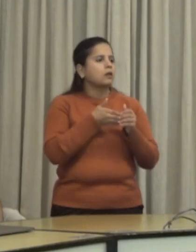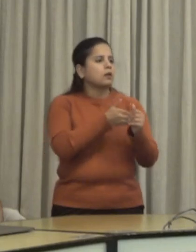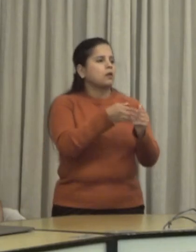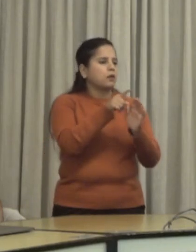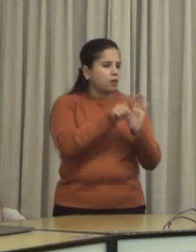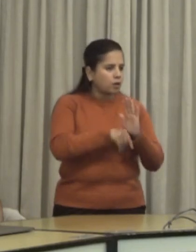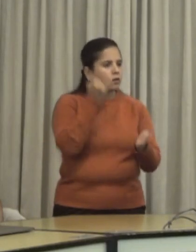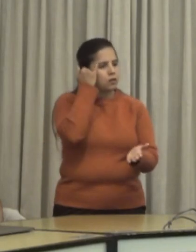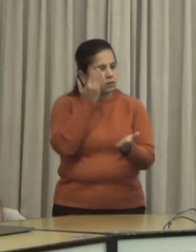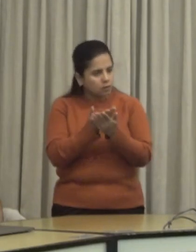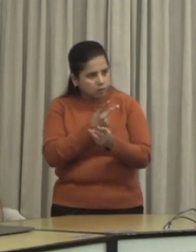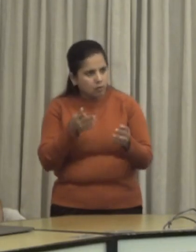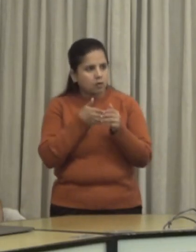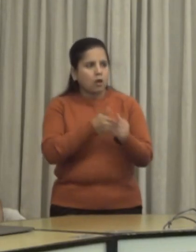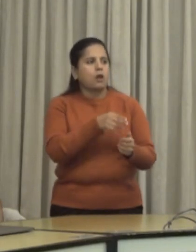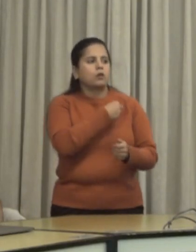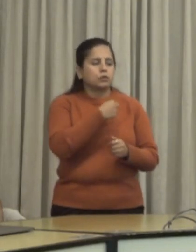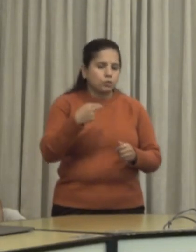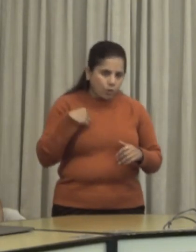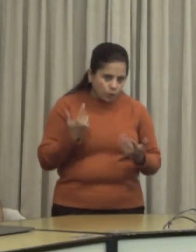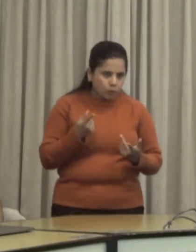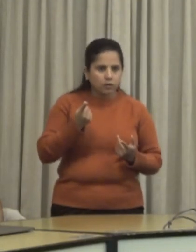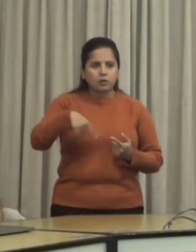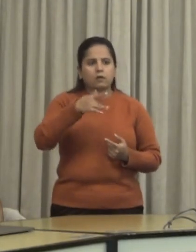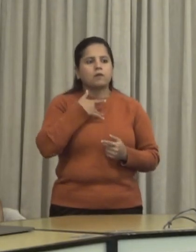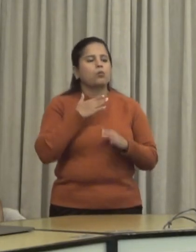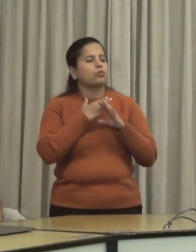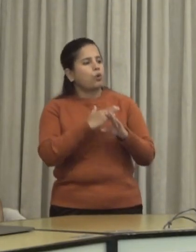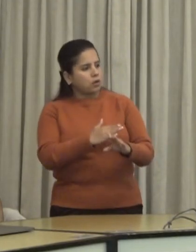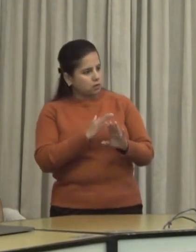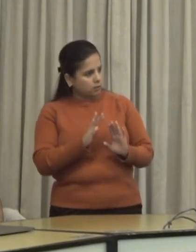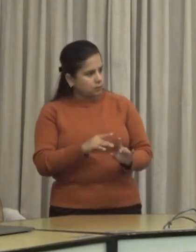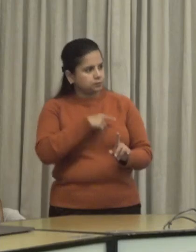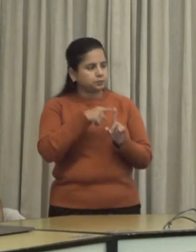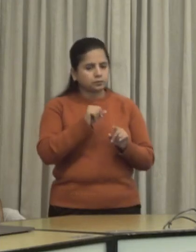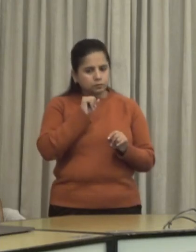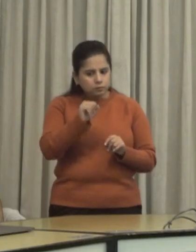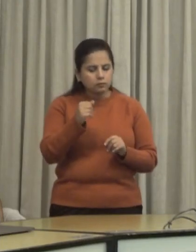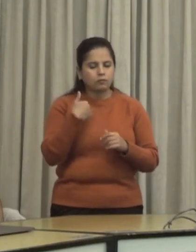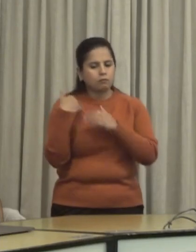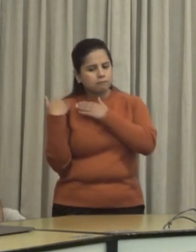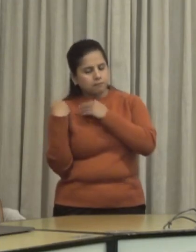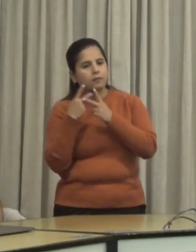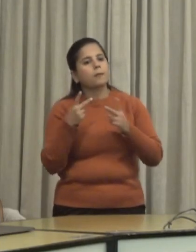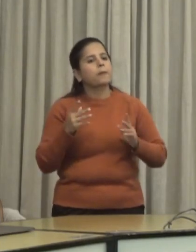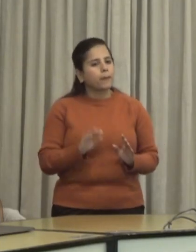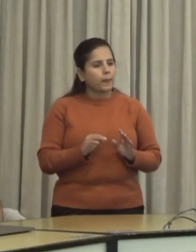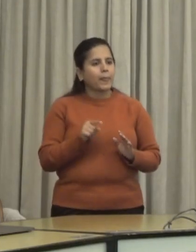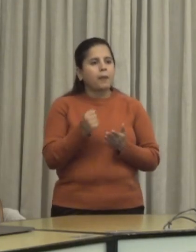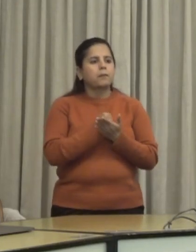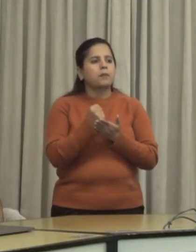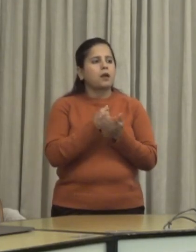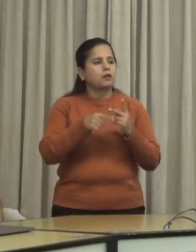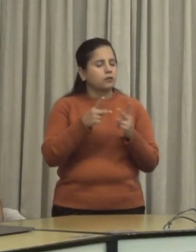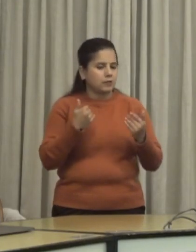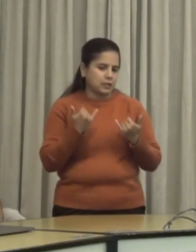or suggestions to guide doctors so that they feel protected as far as their own liability is concerned. And a practice that,